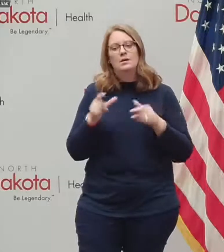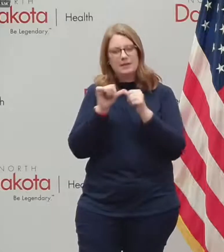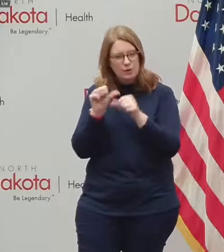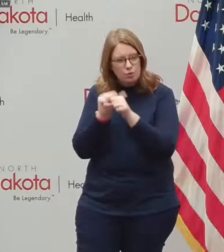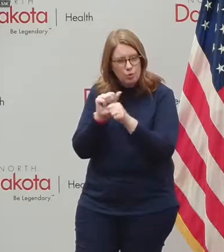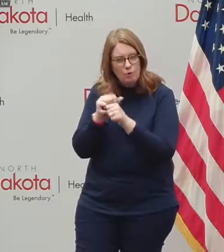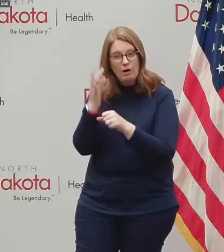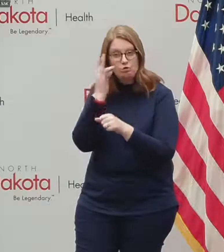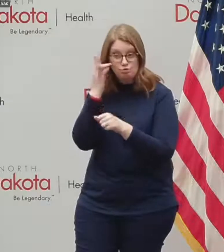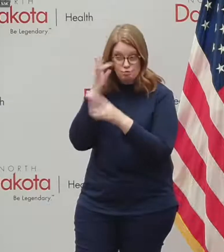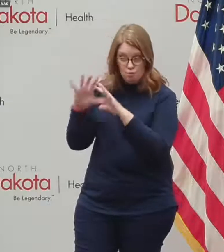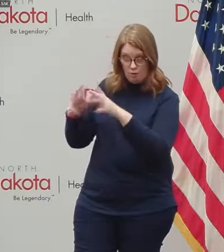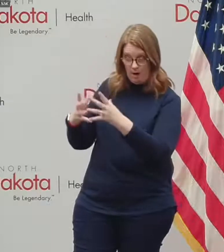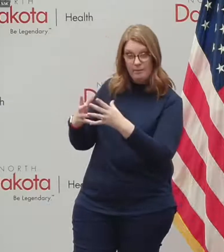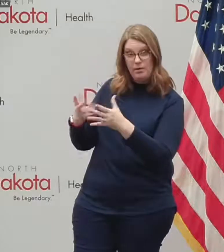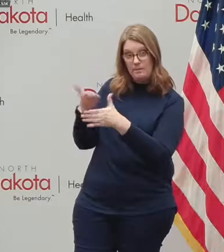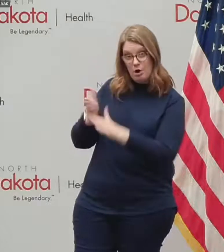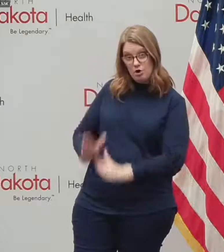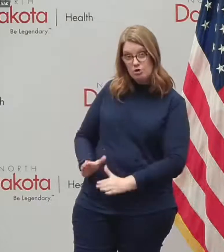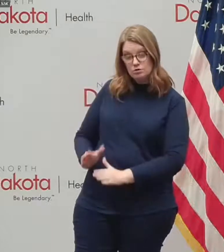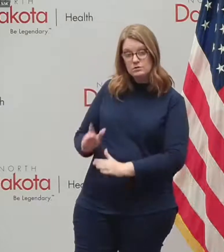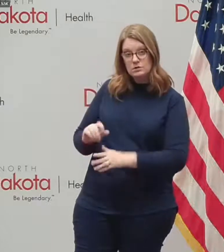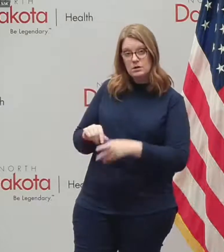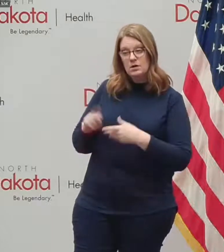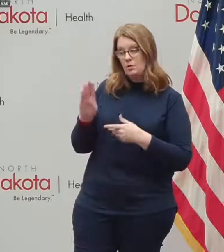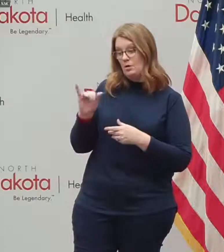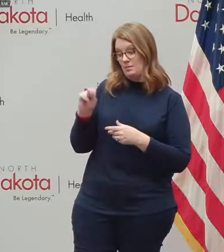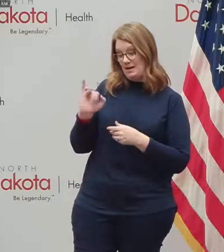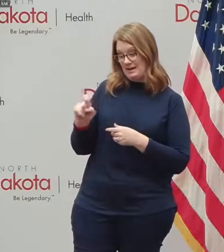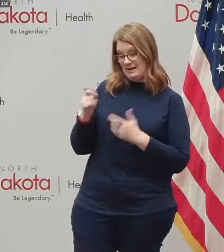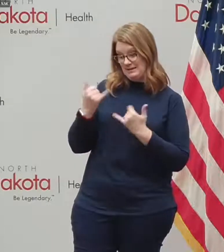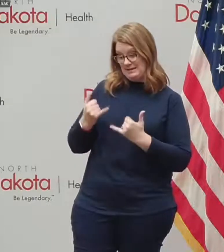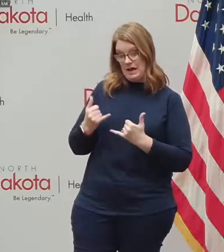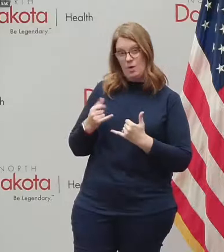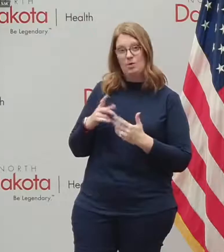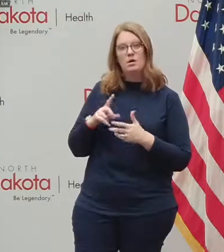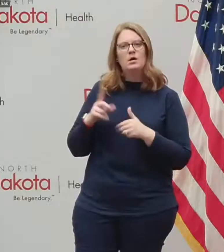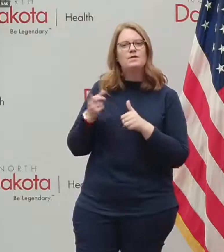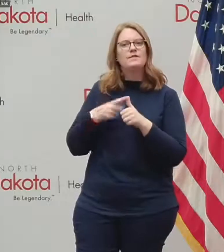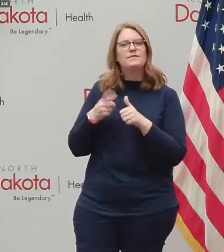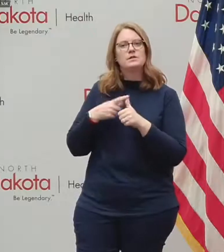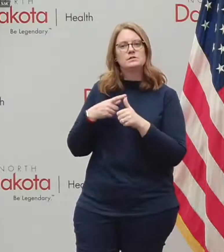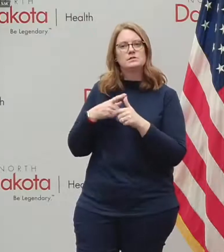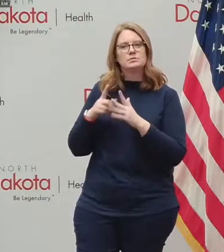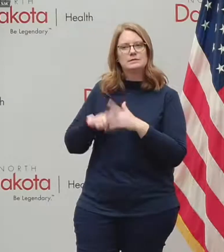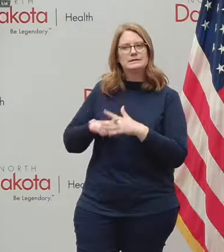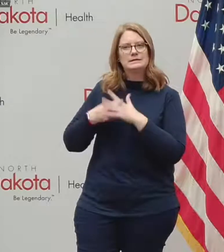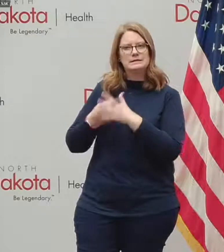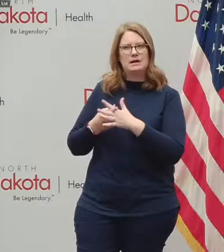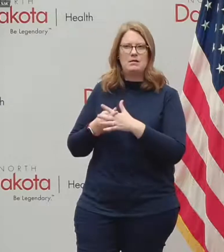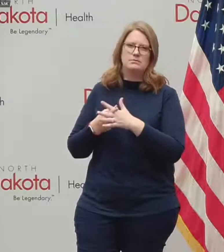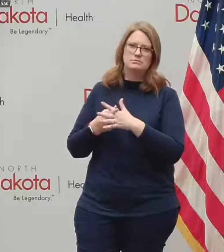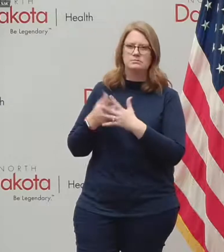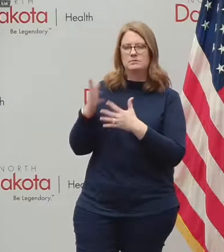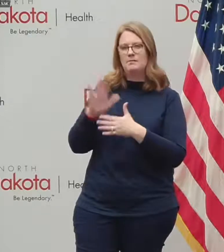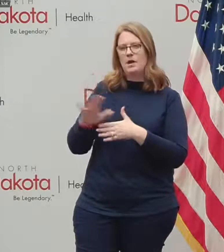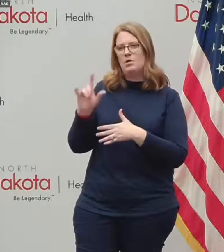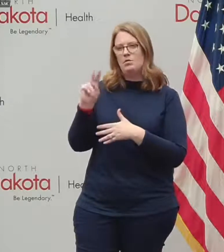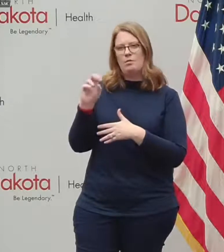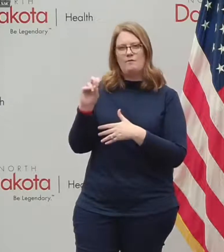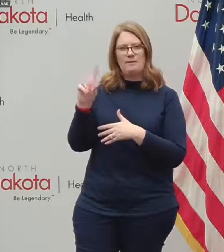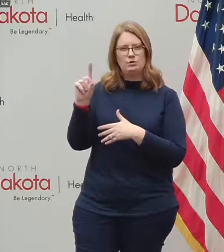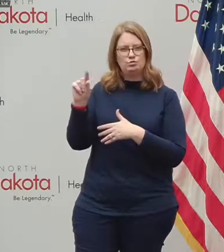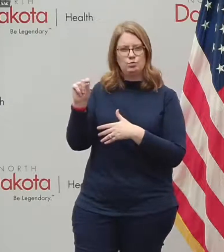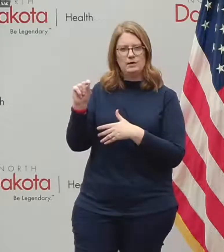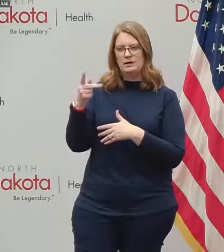tribal partners. And with Binax Now, the first one of those is going to start in about 10 days, November 20th, with a